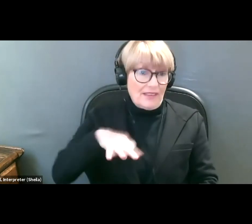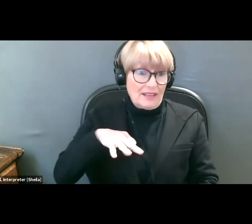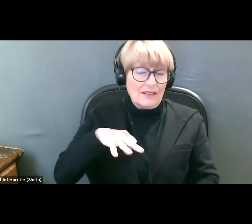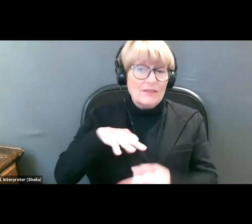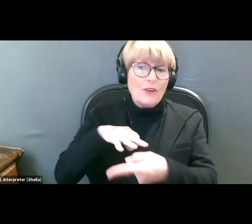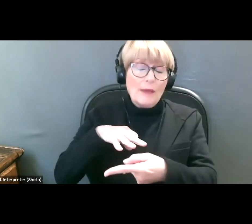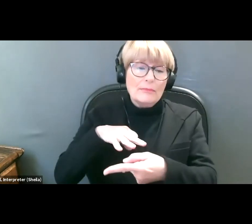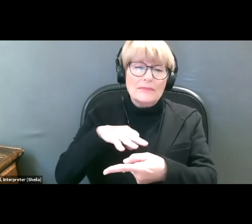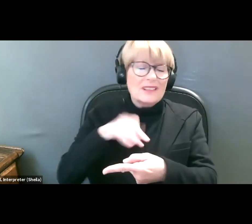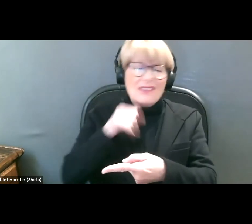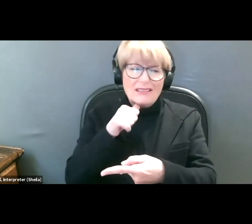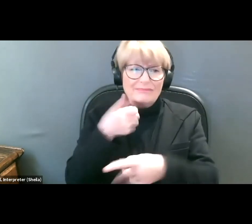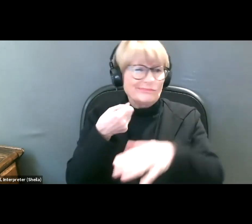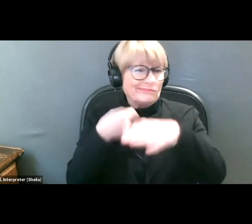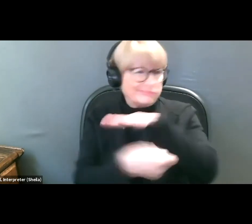and being in jail.